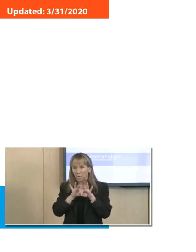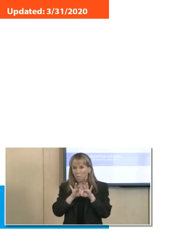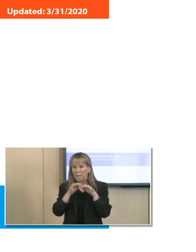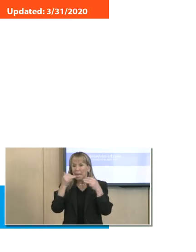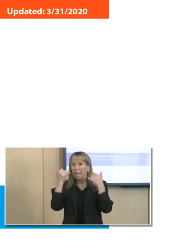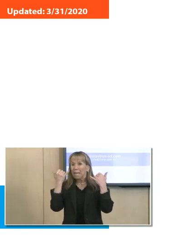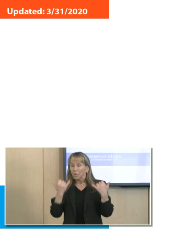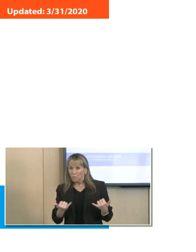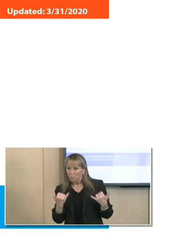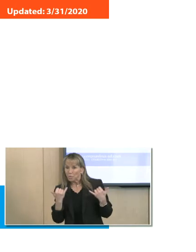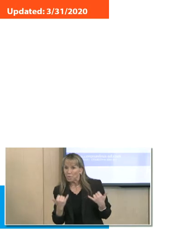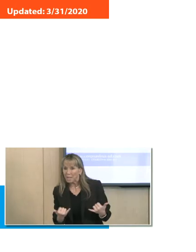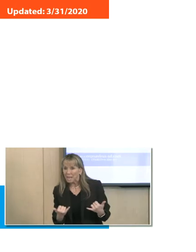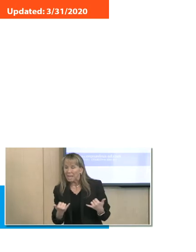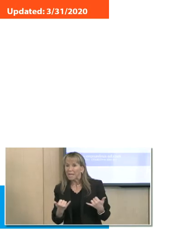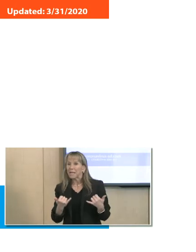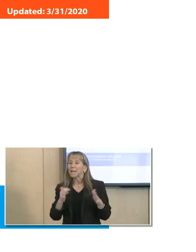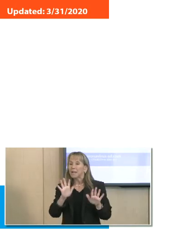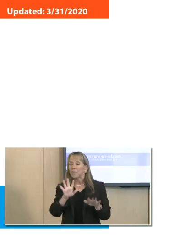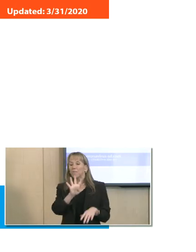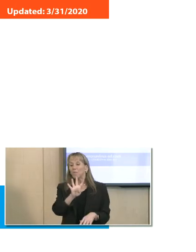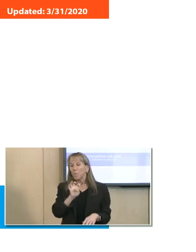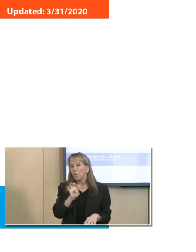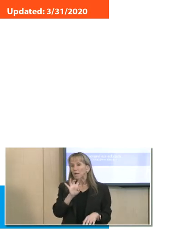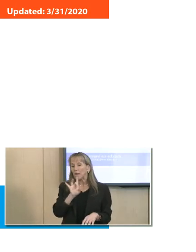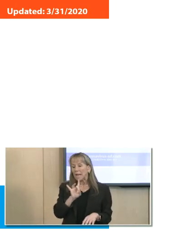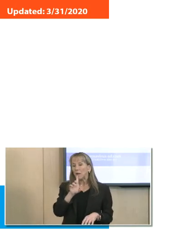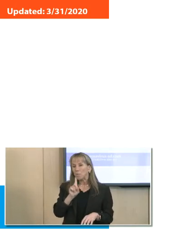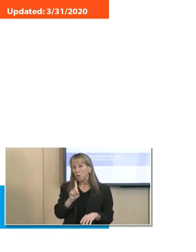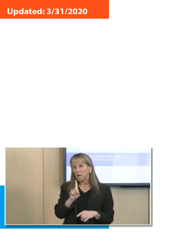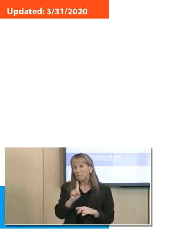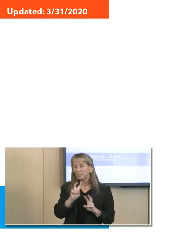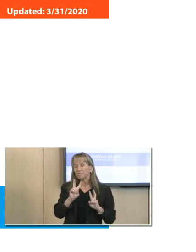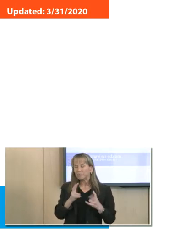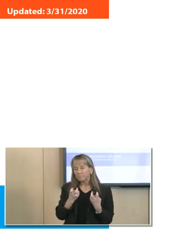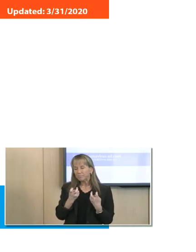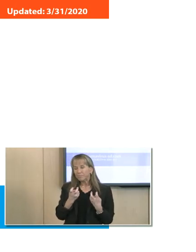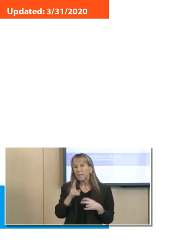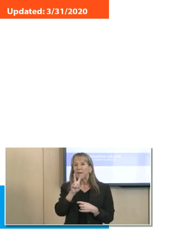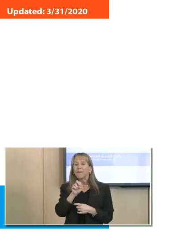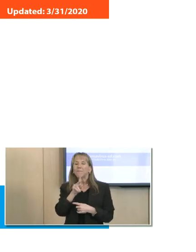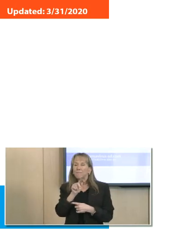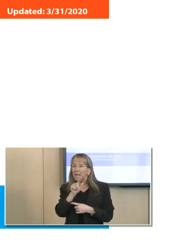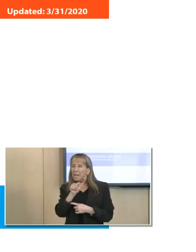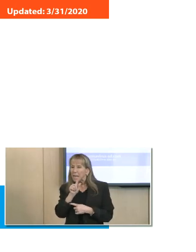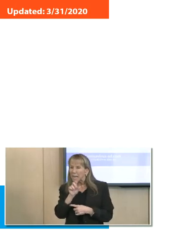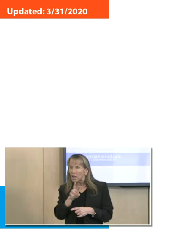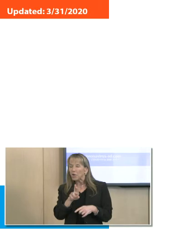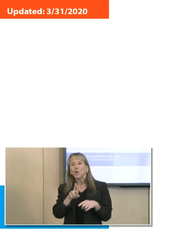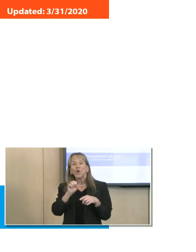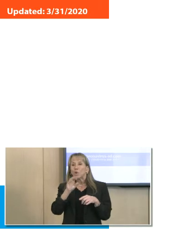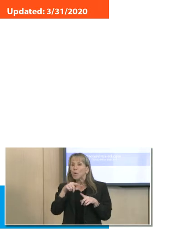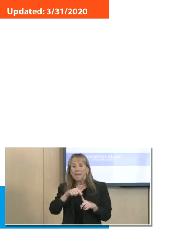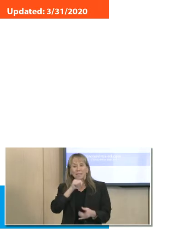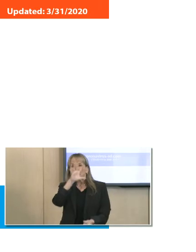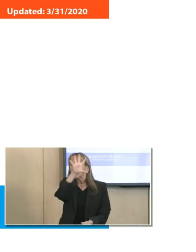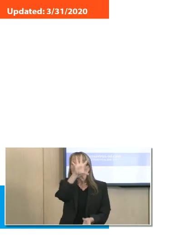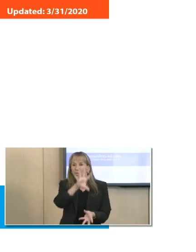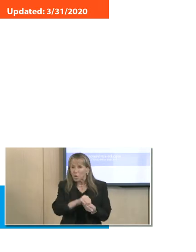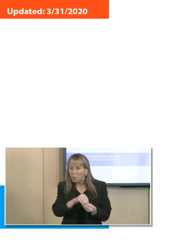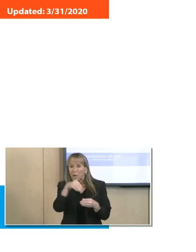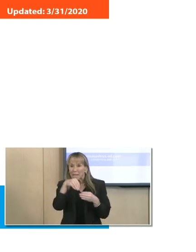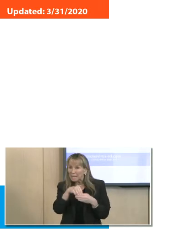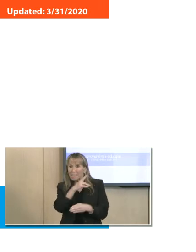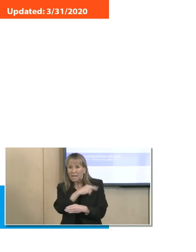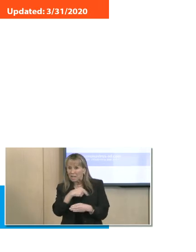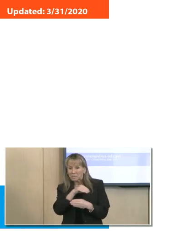Available today is 481 ventilators. Now, to put this in context, this is not the total number of ventilators in hospital